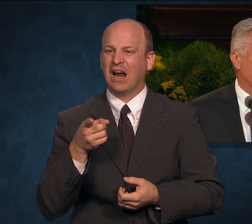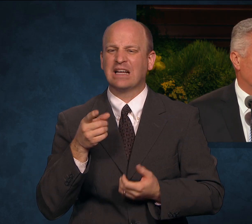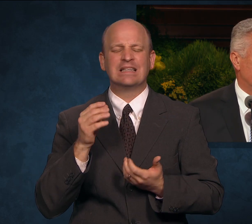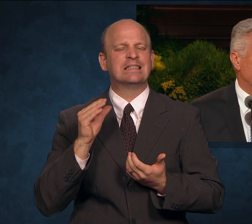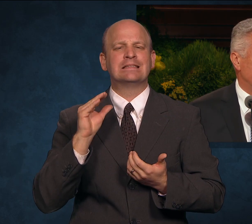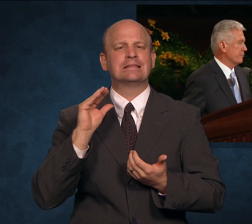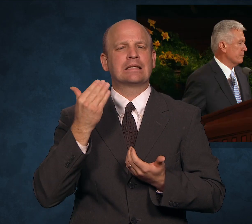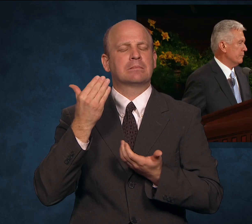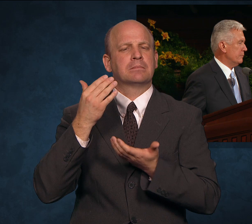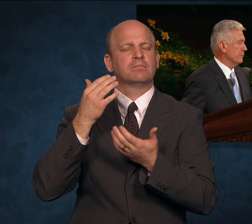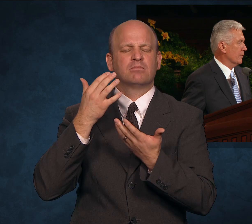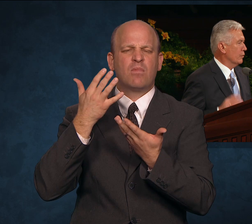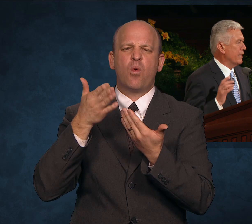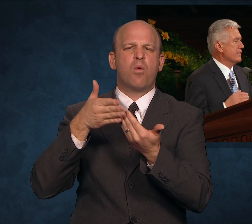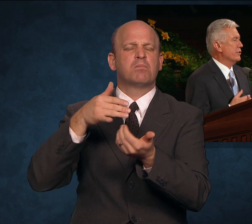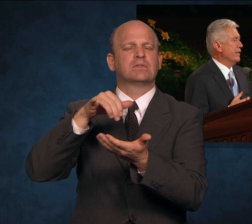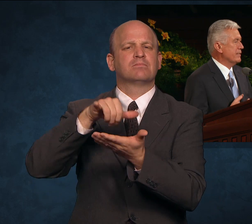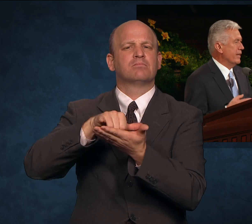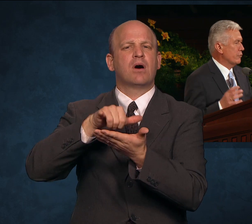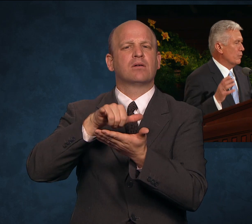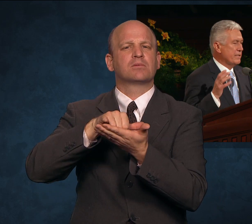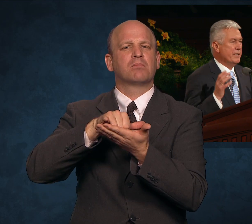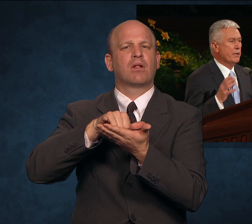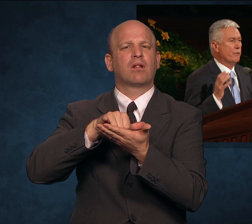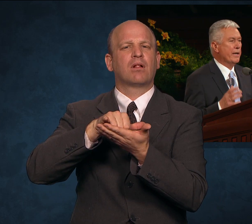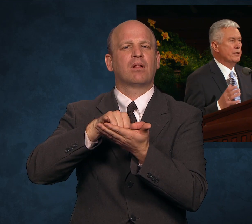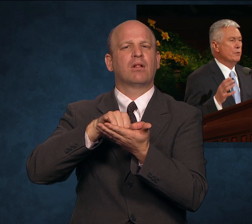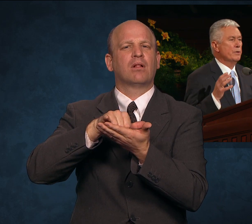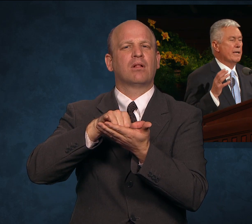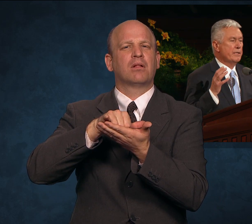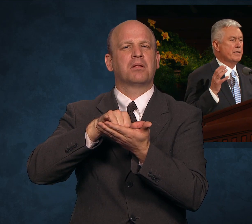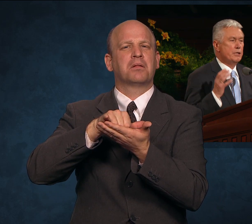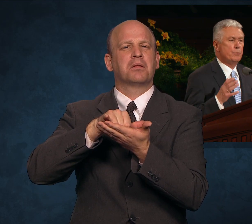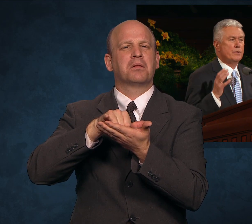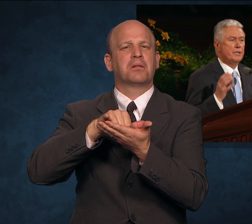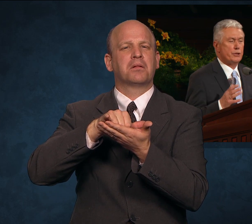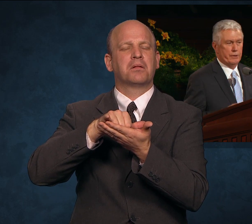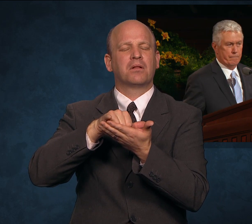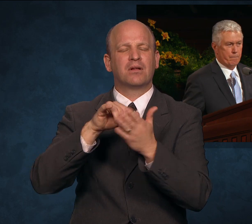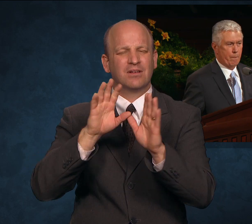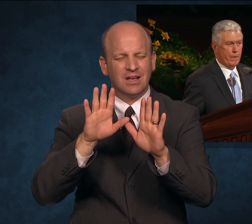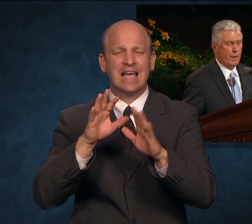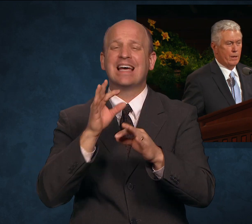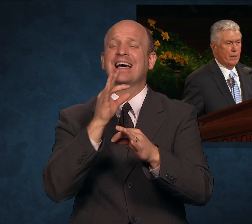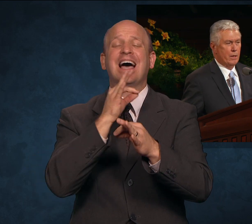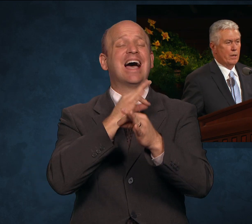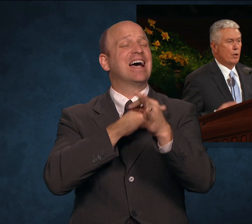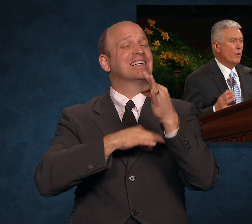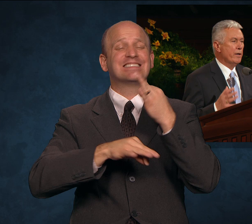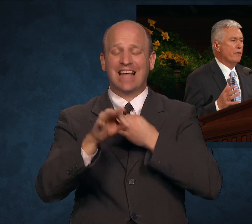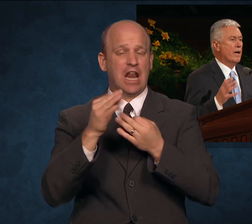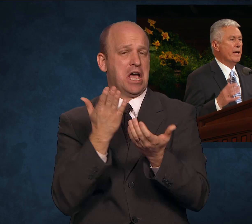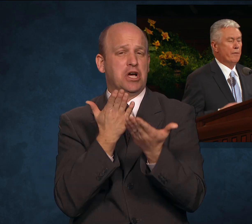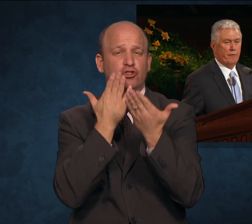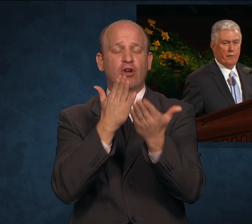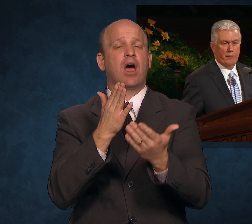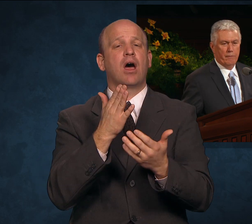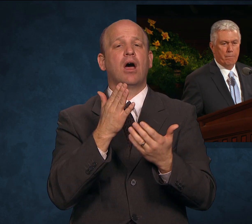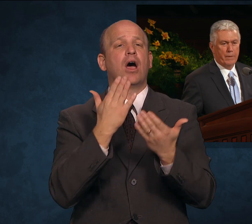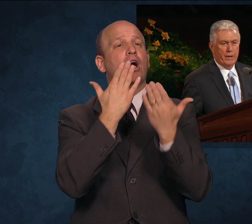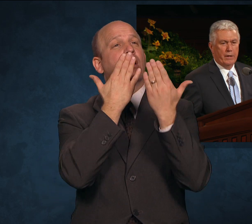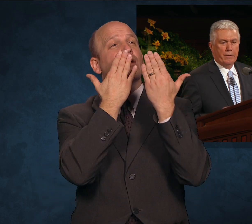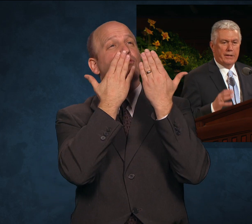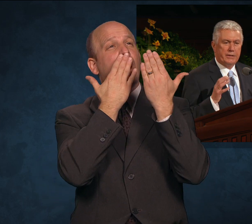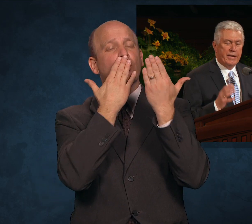Of Reach could I suggest that we see gratitude as a disposition a way of